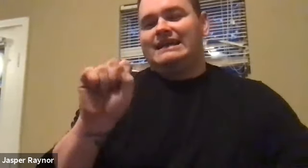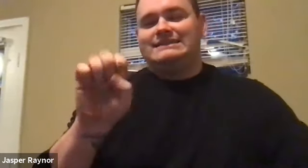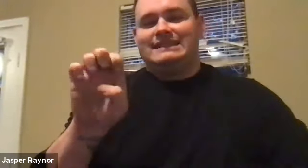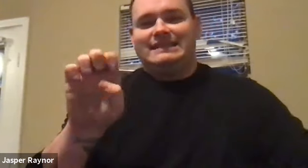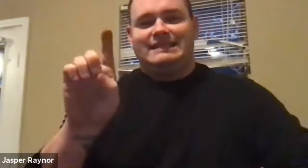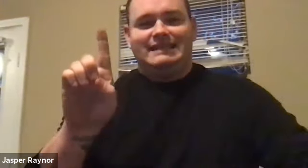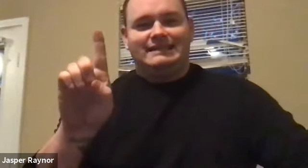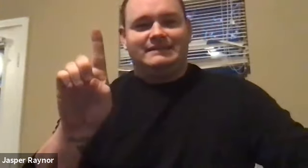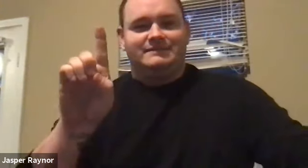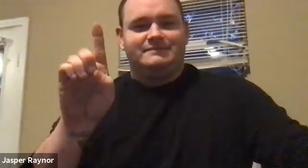R-A-I-S-E-D.